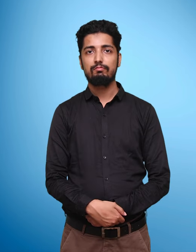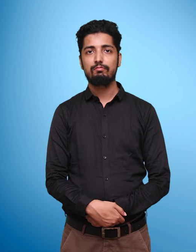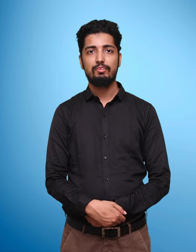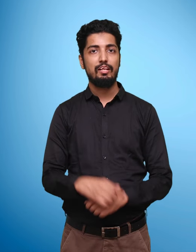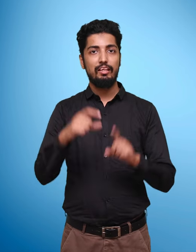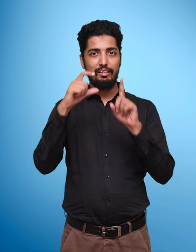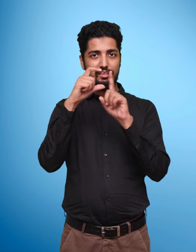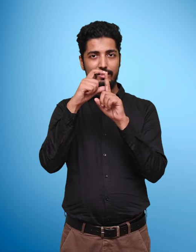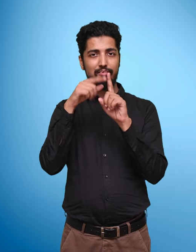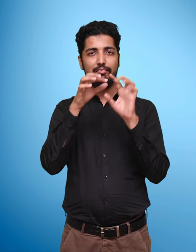D.